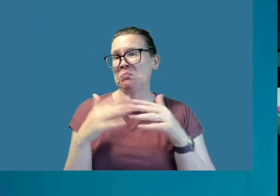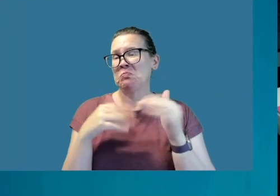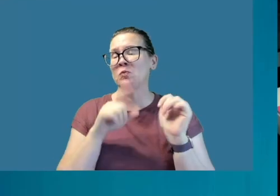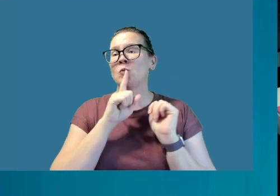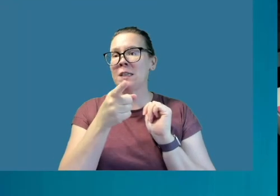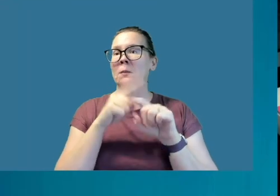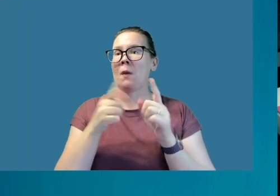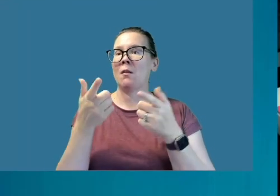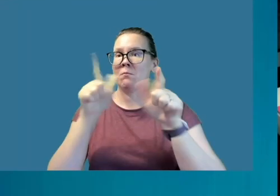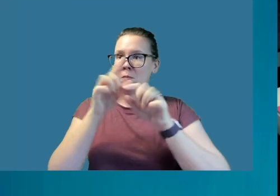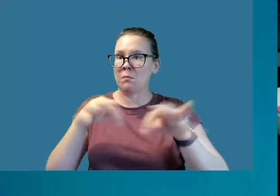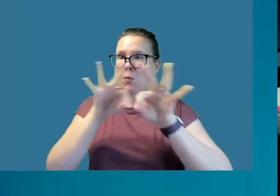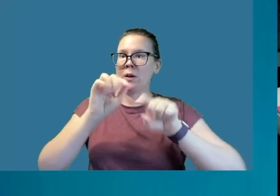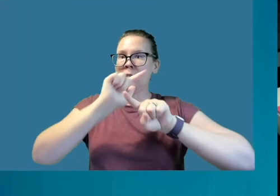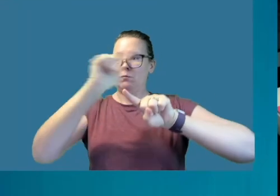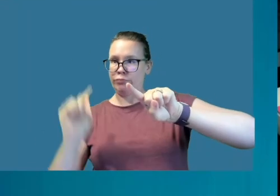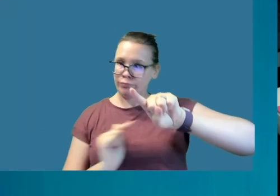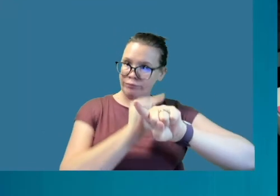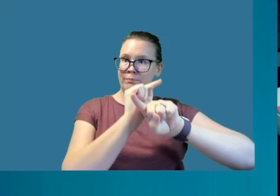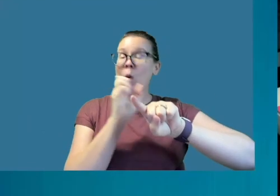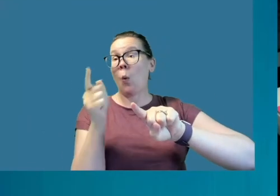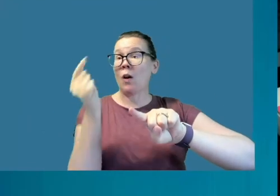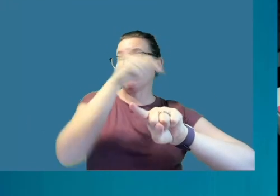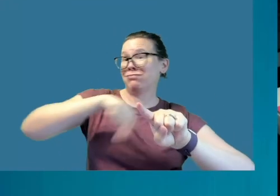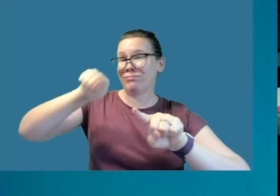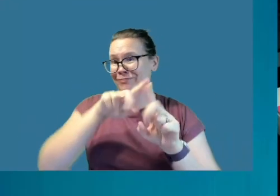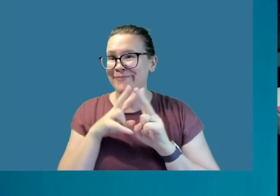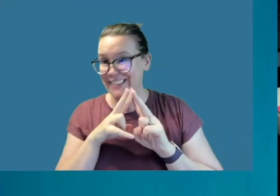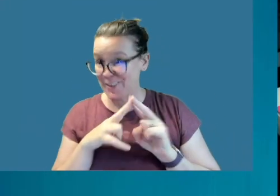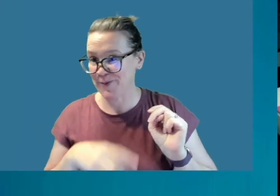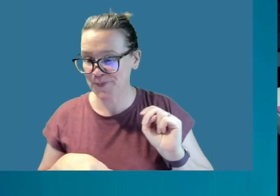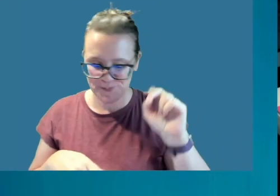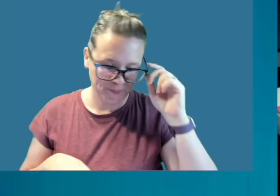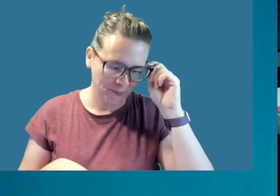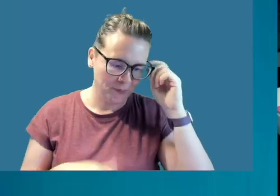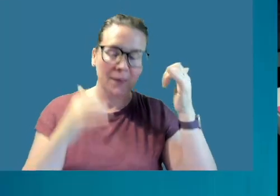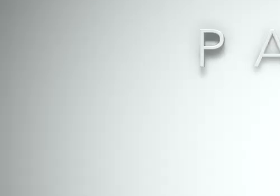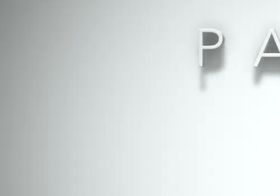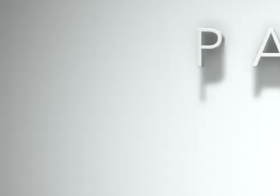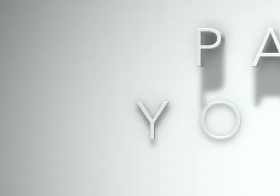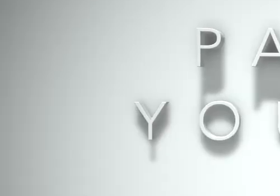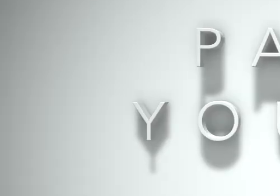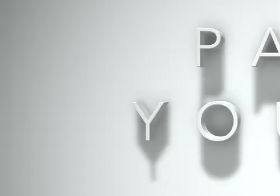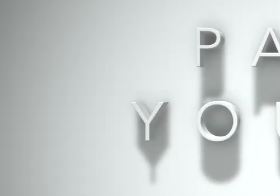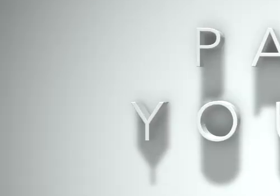4, 5, and then 6, 7, 8, 9. It doesn't really matter if you go clockwise or counterclockwise as long as you're consistent.